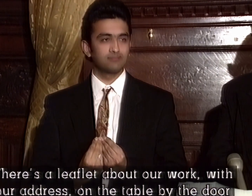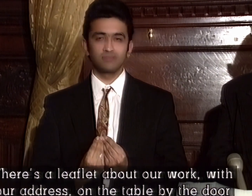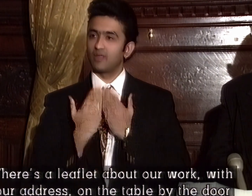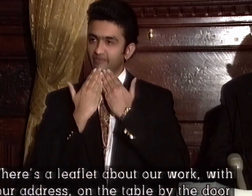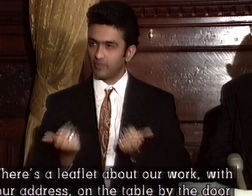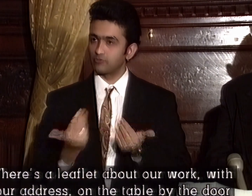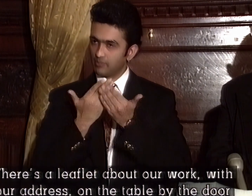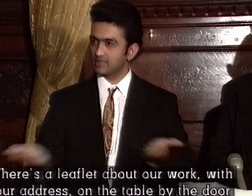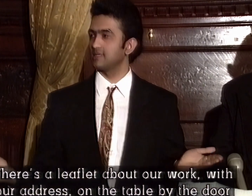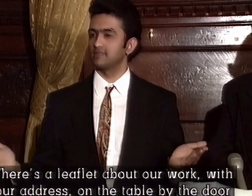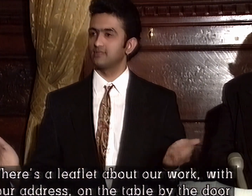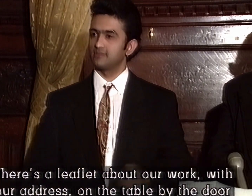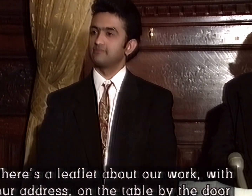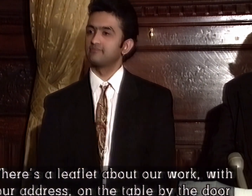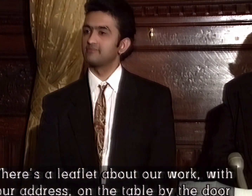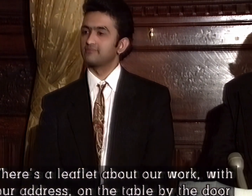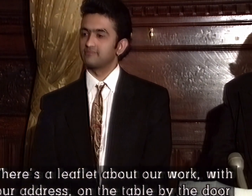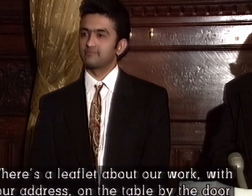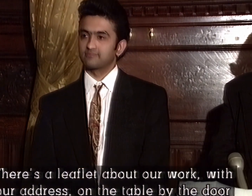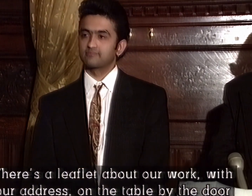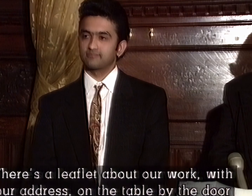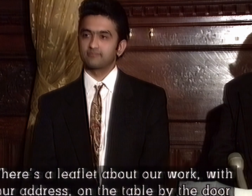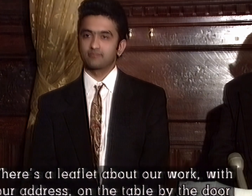our name and address on the table by the door, so thank you very much.